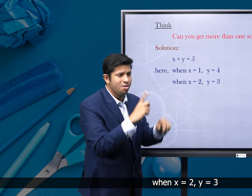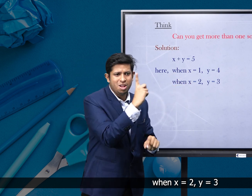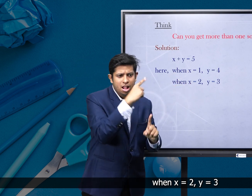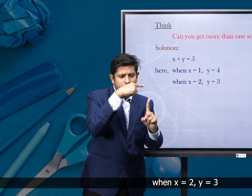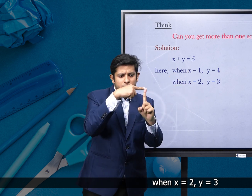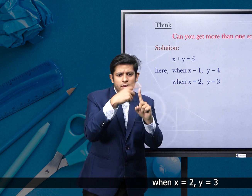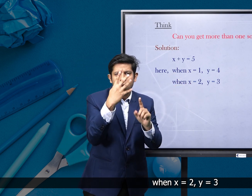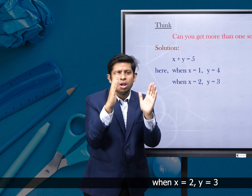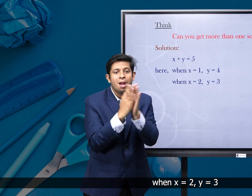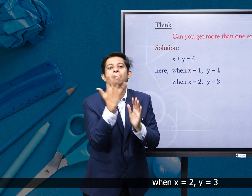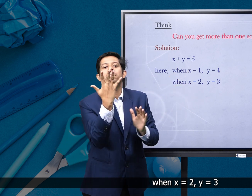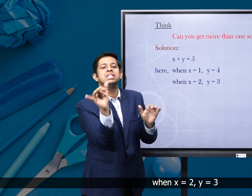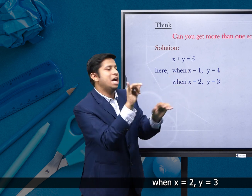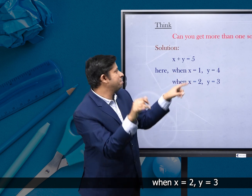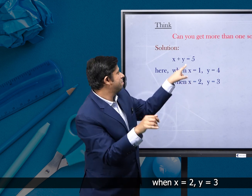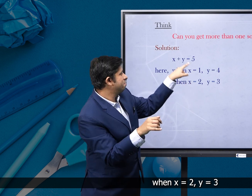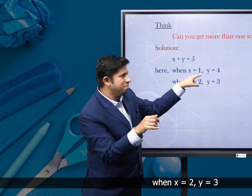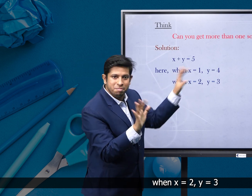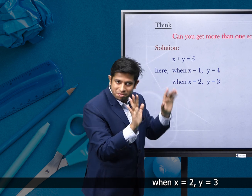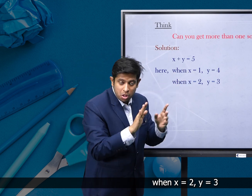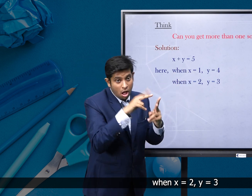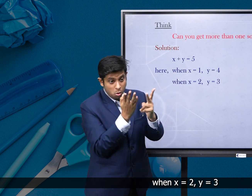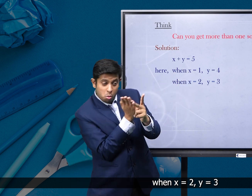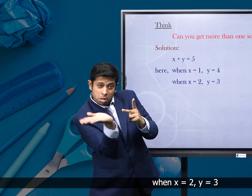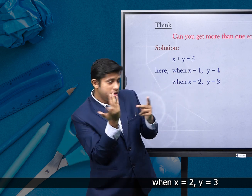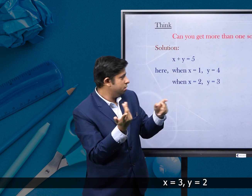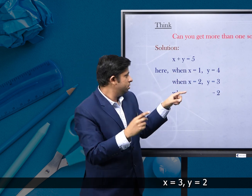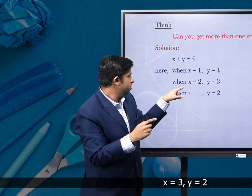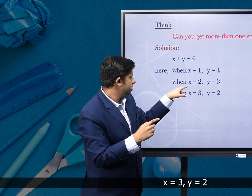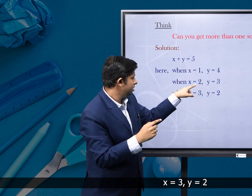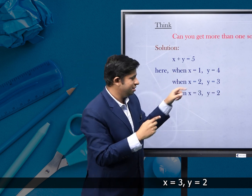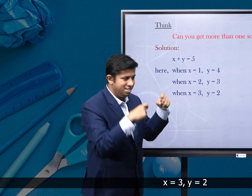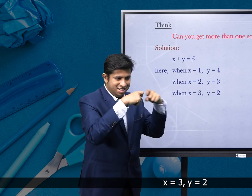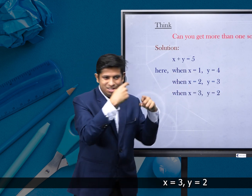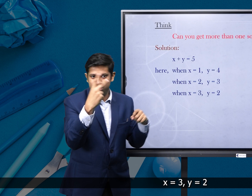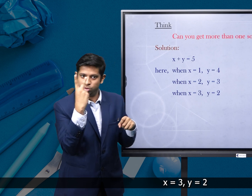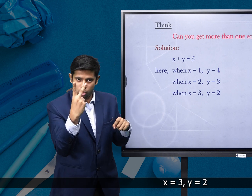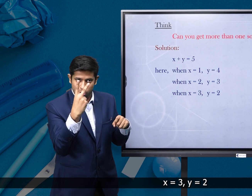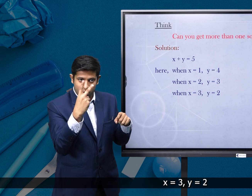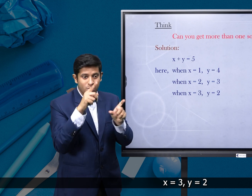when x is equal to 2, y equals to 3, x equals to 3, y equals to 2,